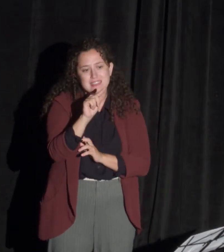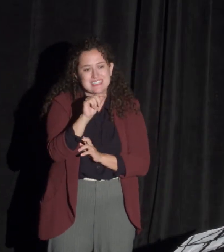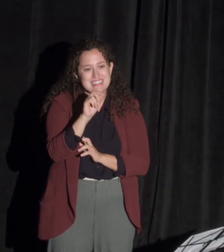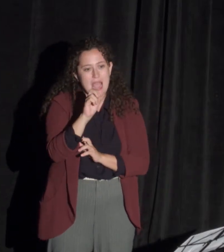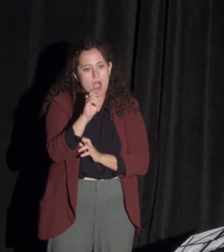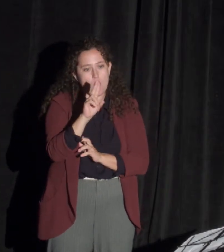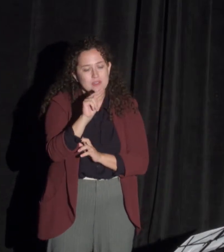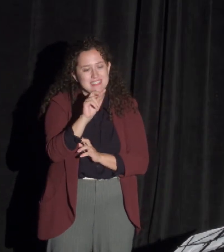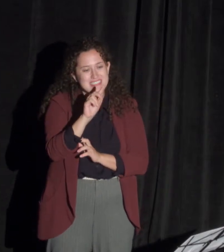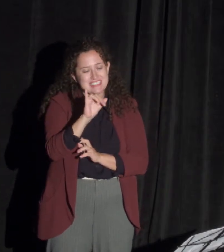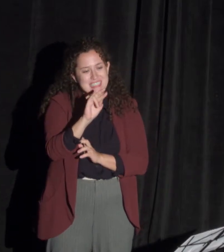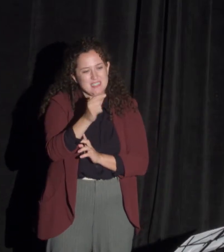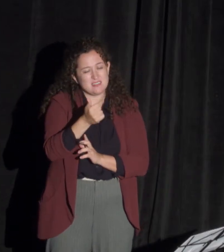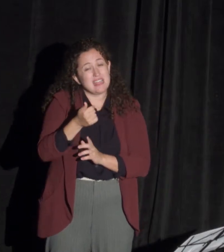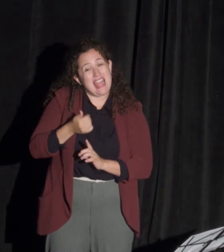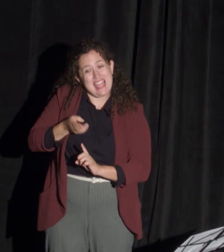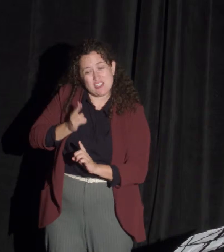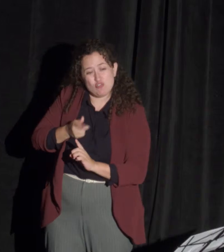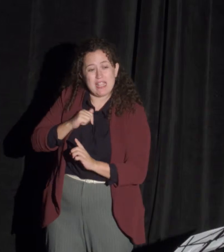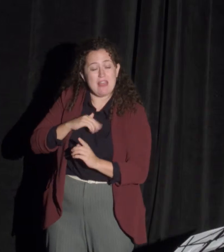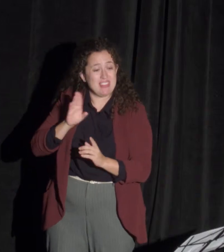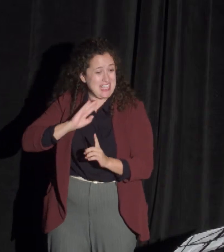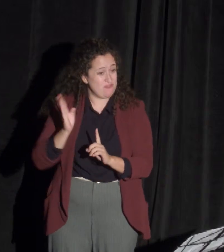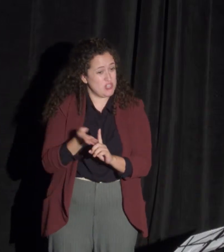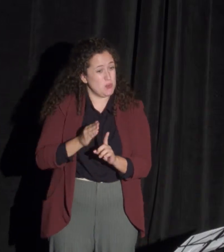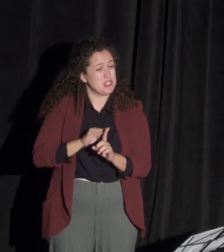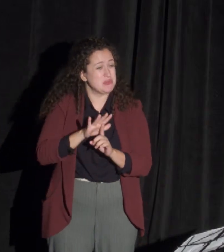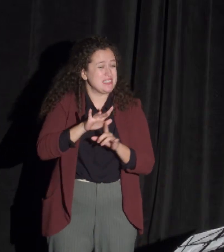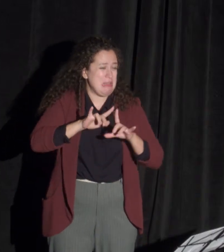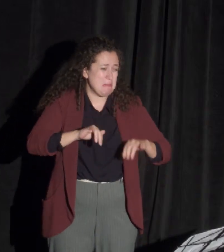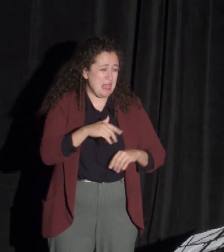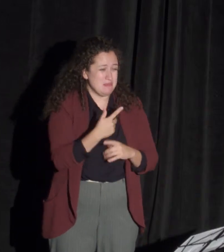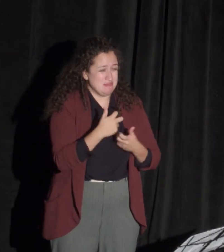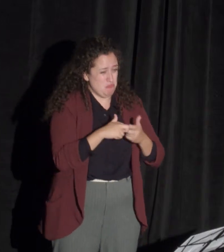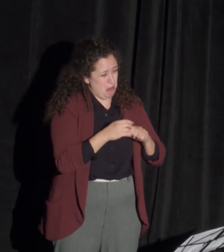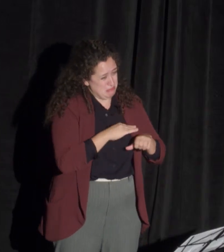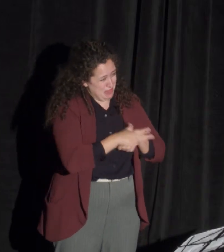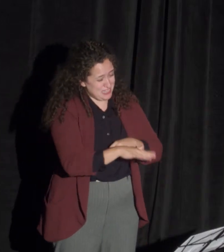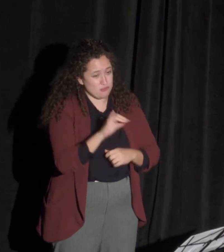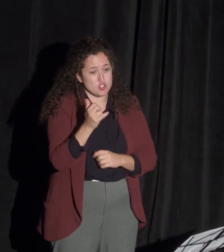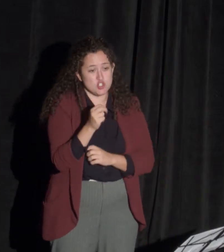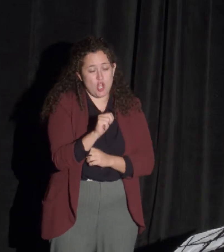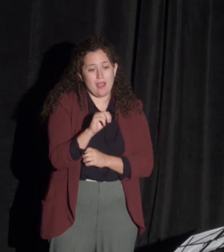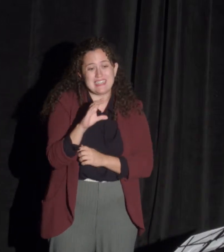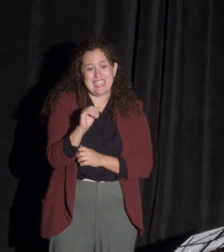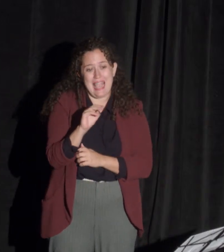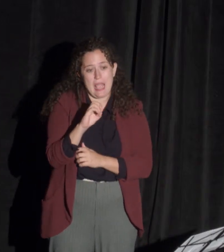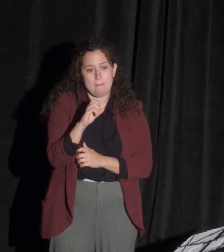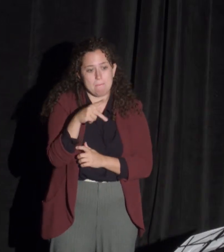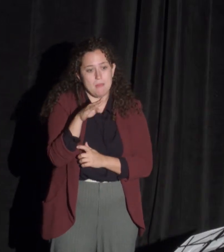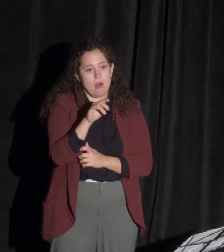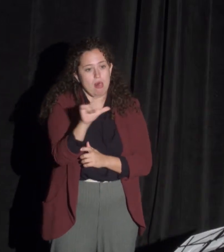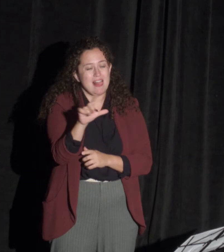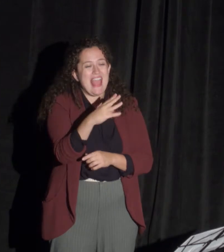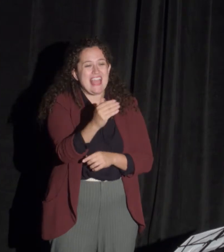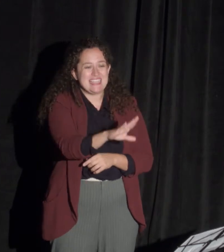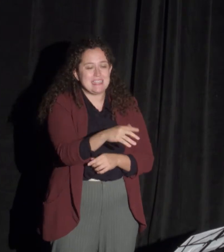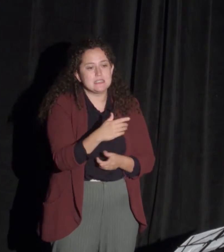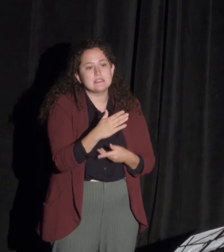and problematic career of John W. Campbell and his inner circle, as well as the recent biography of Buckminster